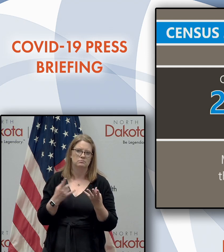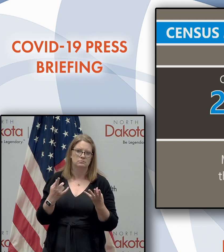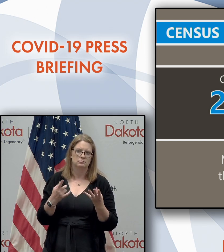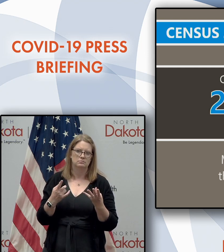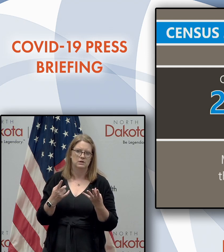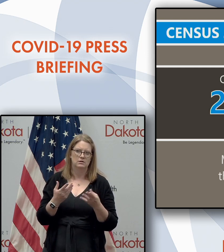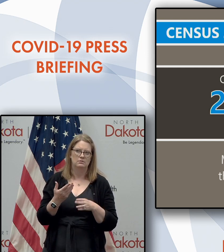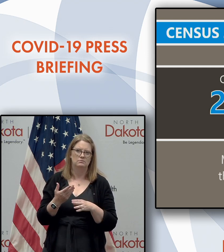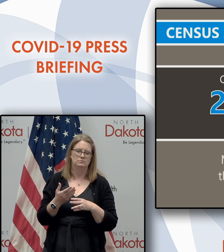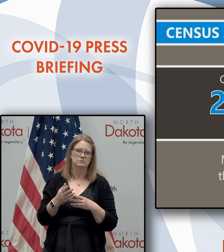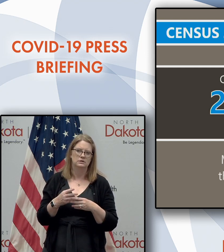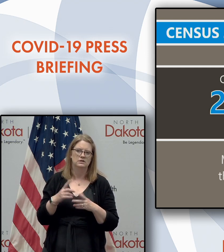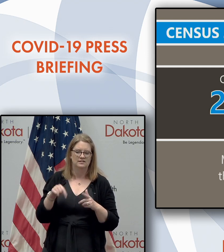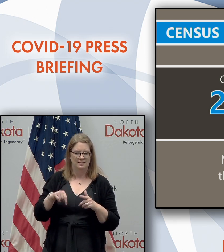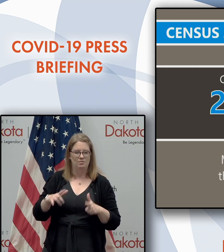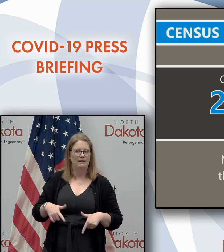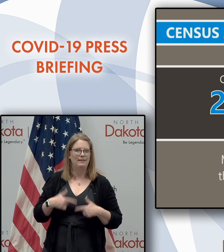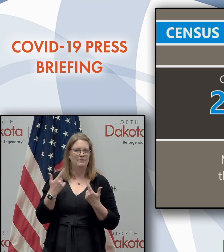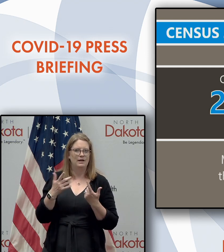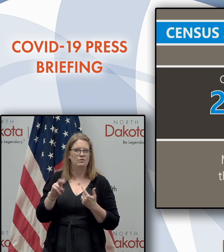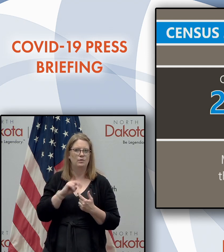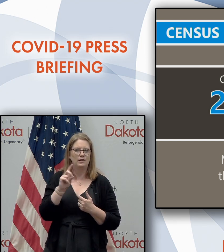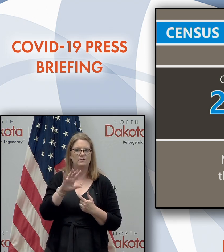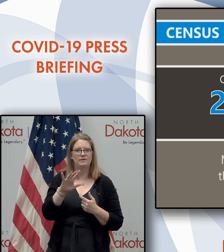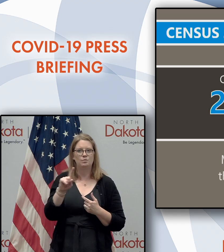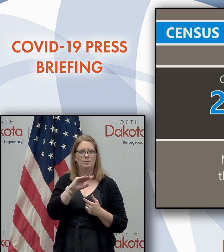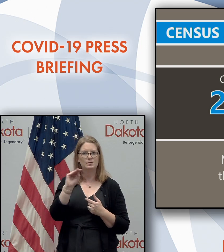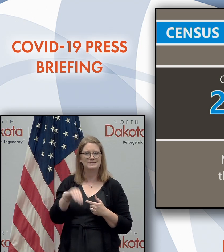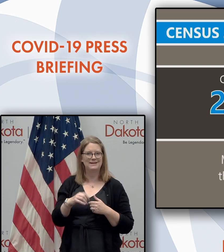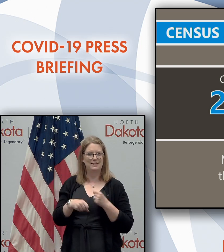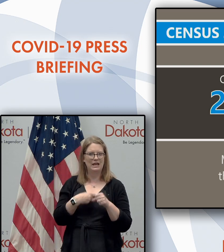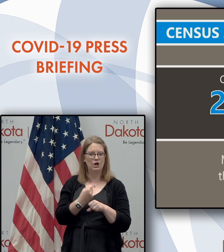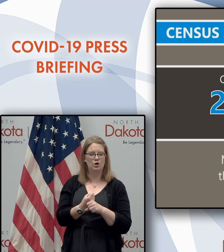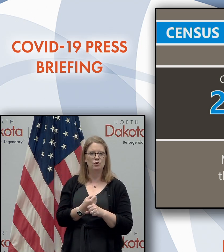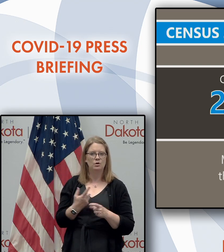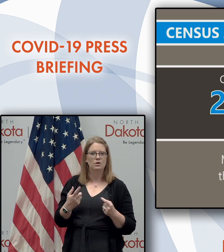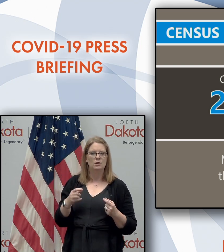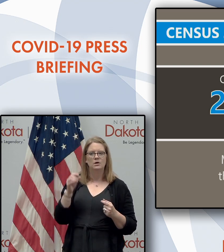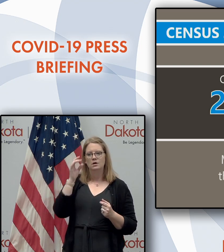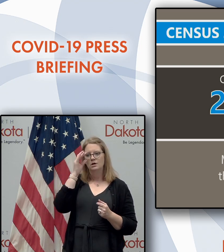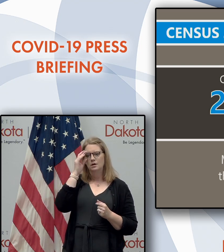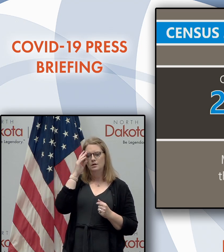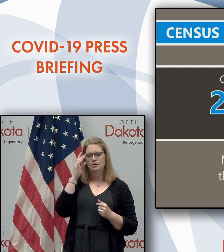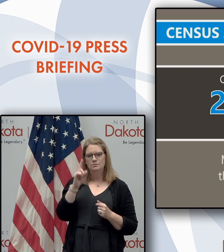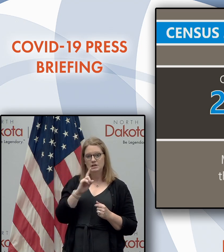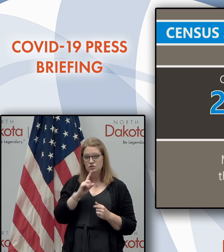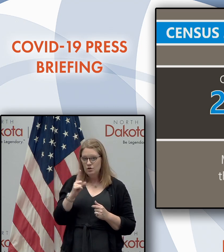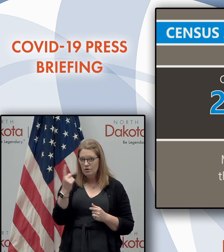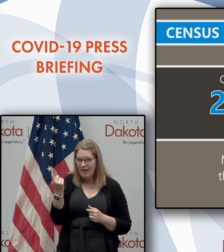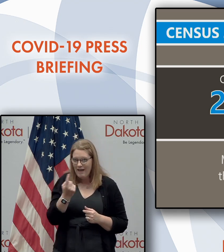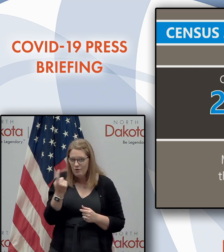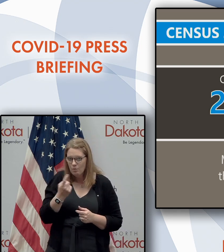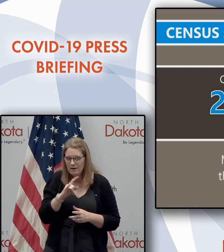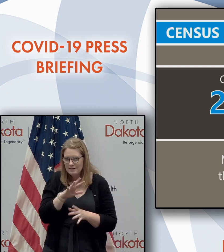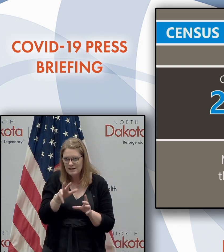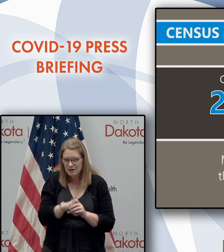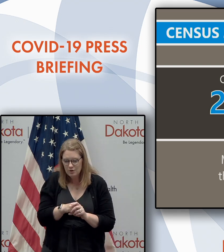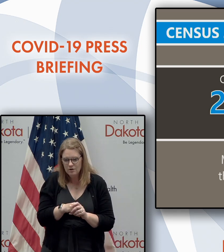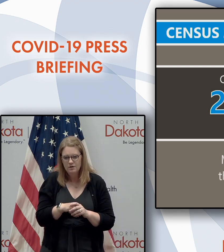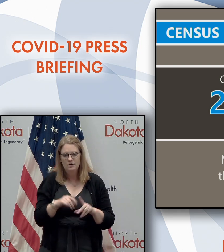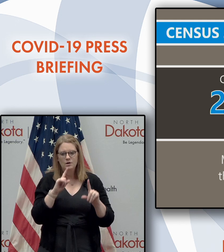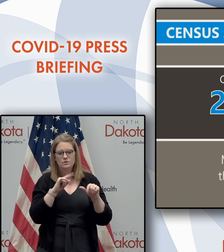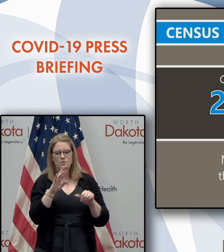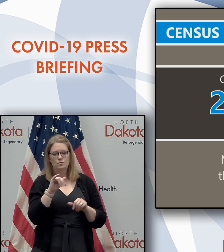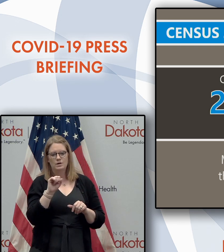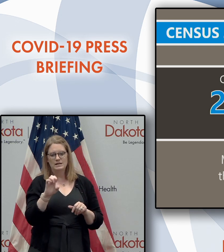year, they would be living in North Dakota for 51% of the year. So we want to make sure that everybody counts. Our response rate right now as a